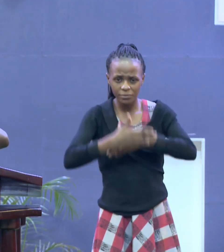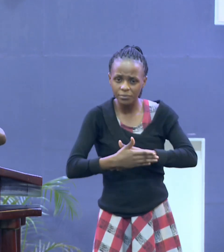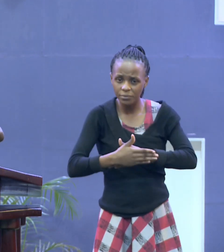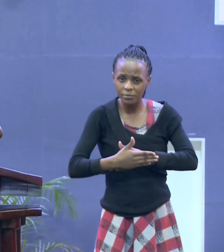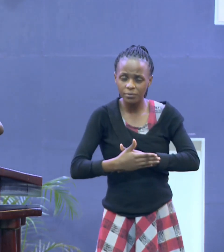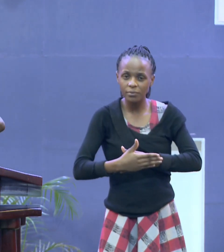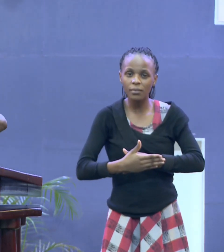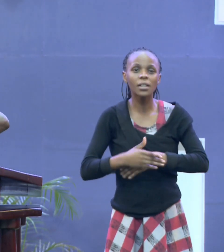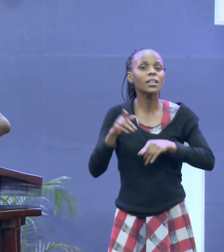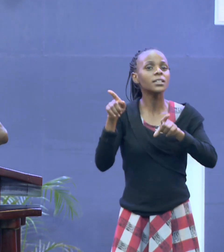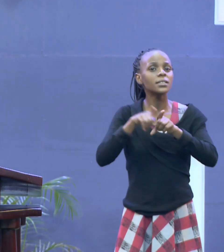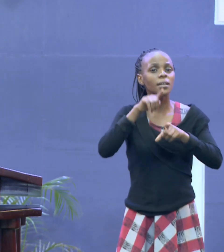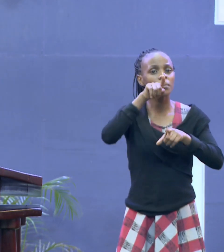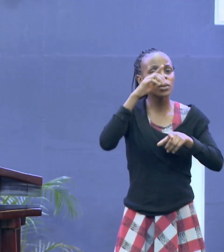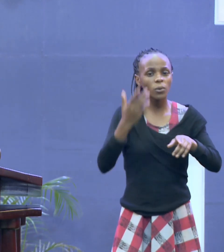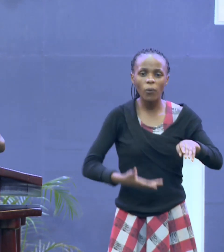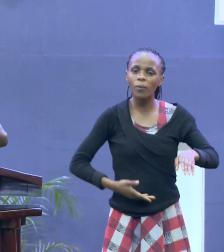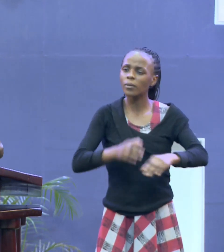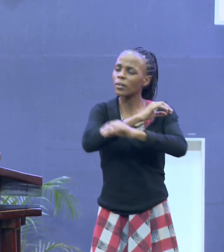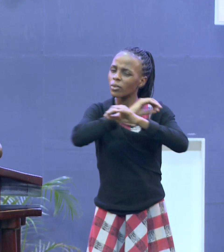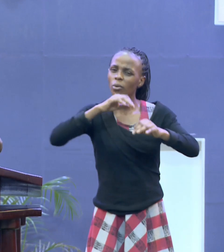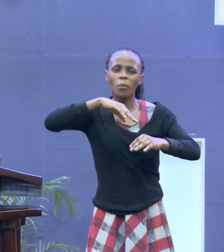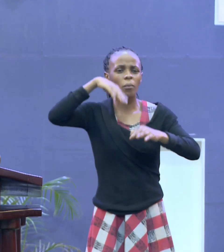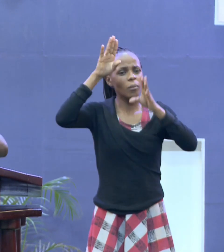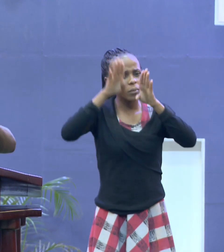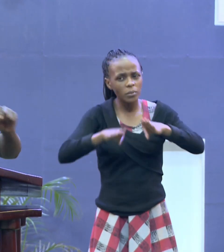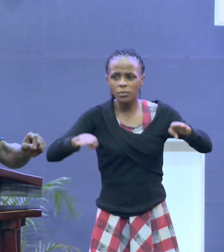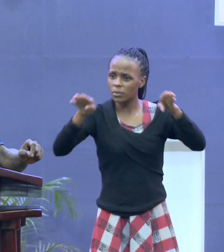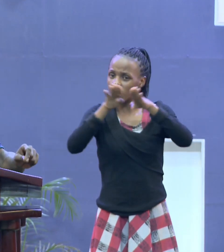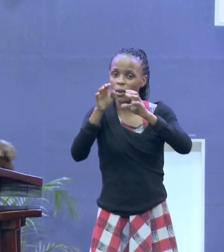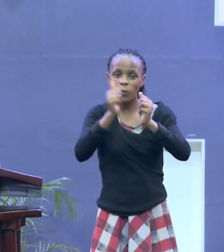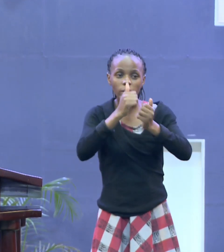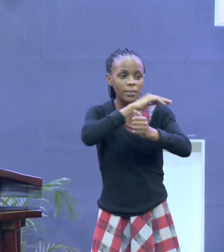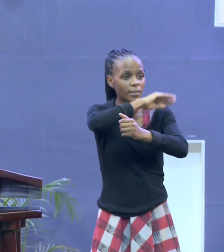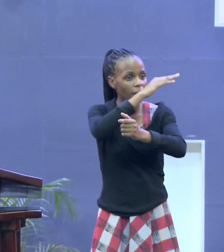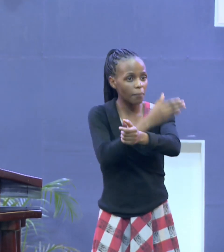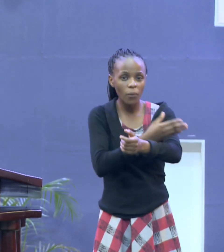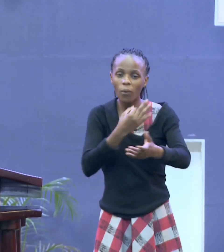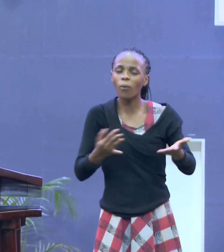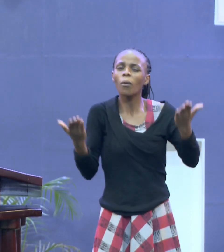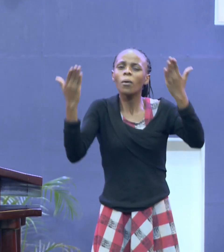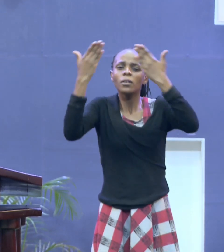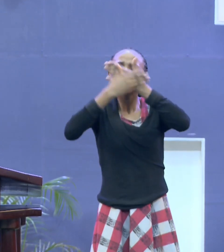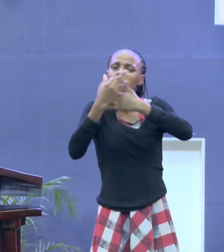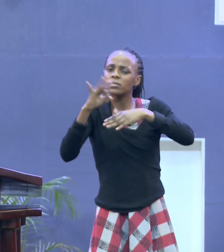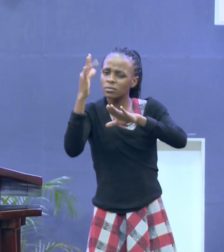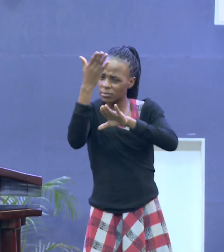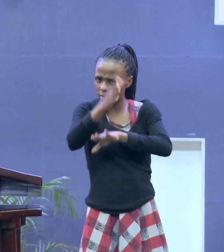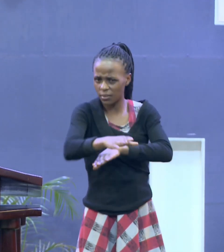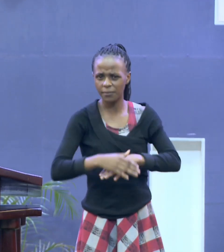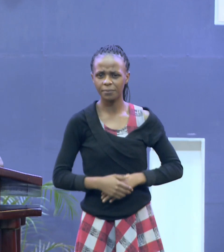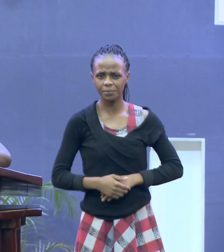Nga tokyalina kukkiriziganya. Namanyi gakisikirize kyakufa. You're no longer in conformity with the power of